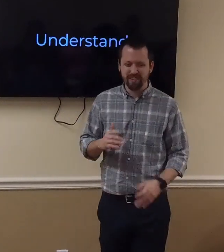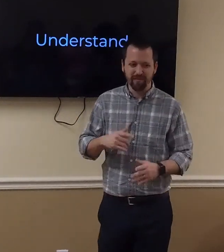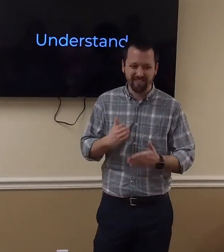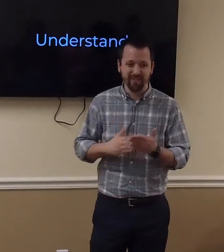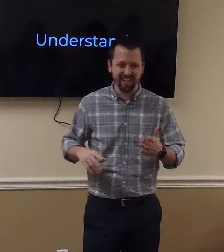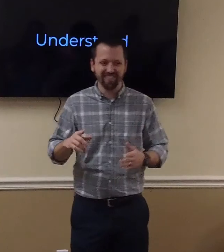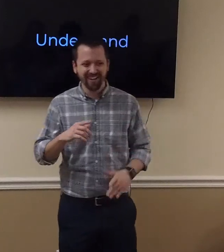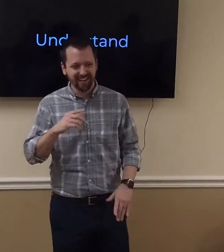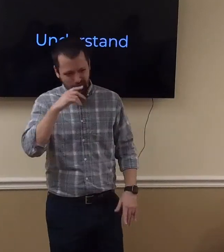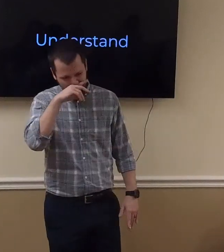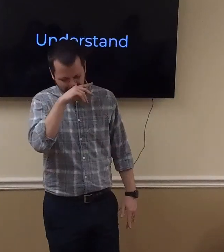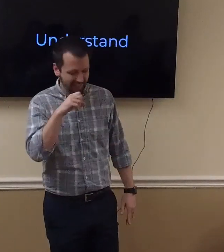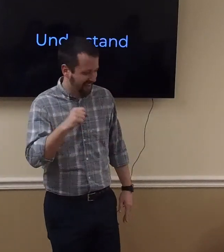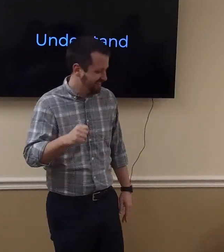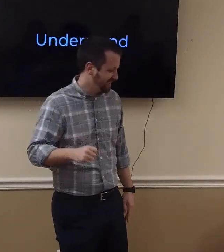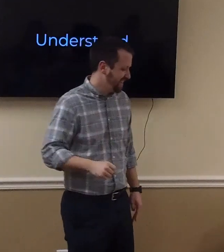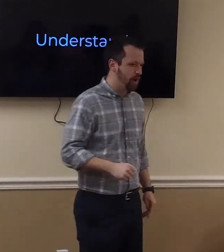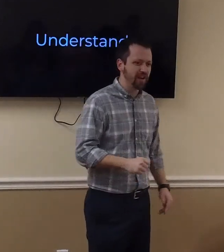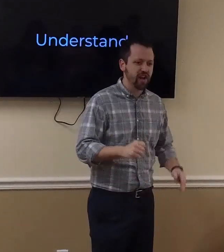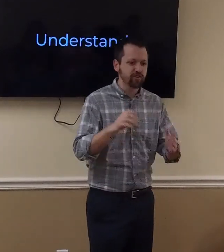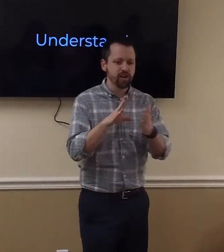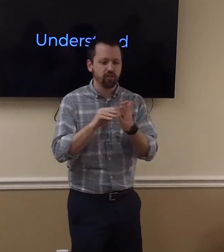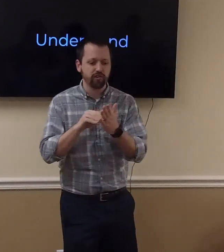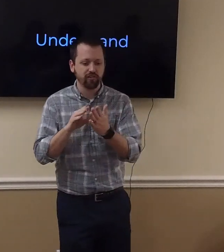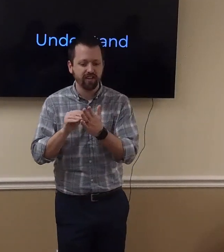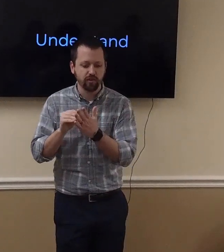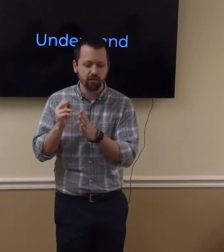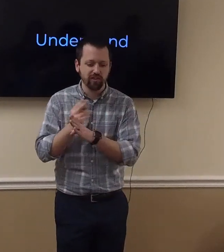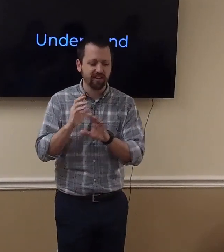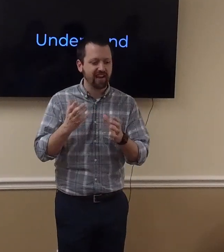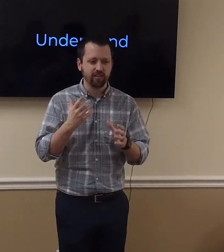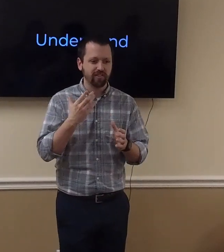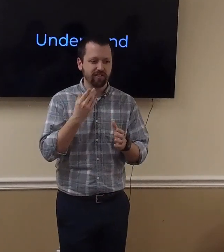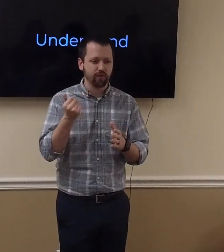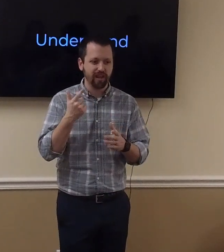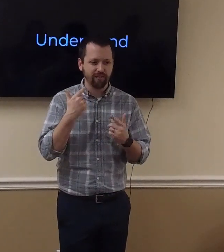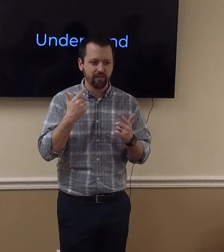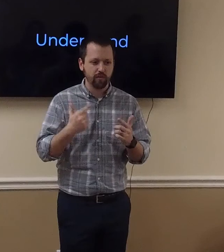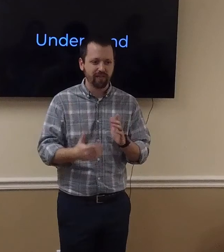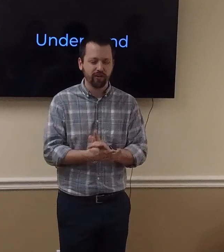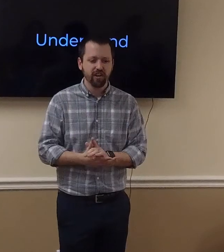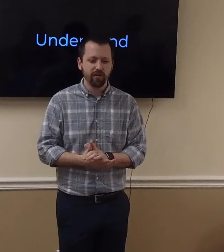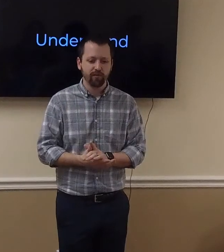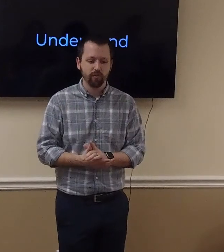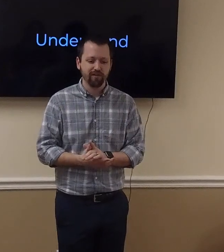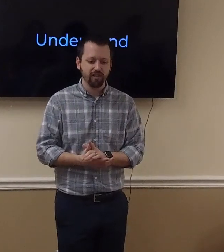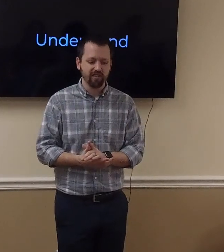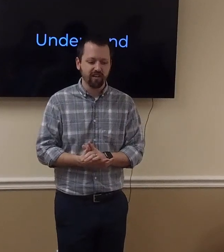of them. Yes. No, I try to learn their slang though and use it in class. It always gets a few laughs. So whenever all of a sudden